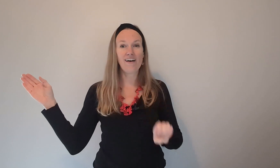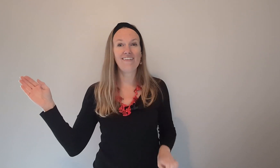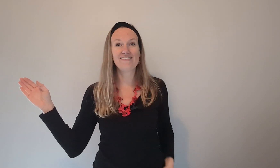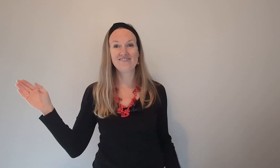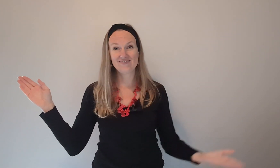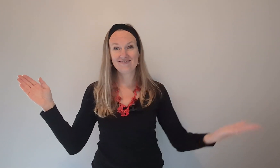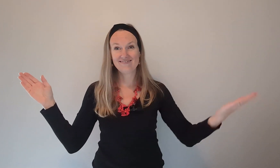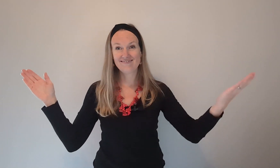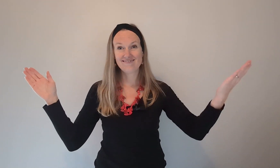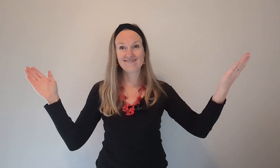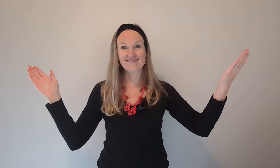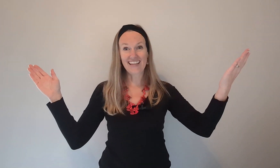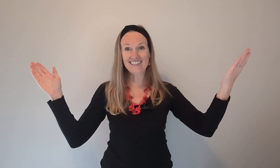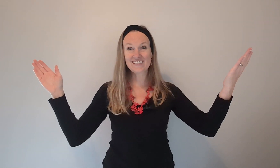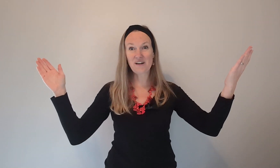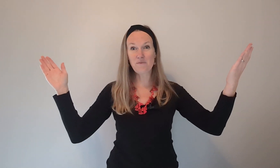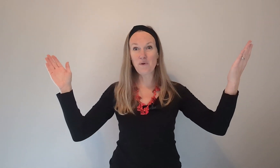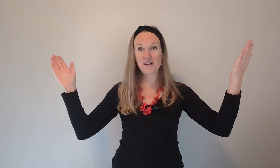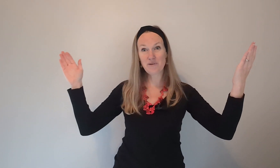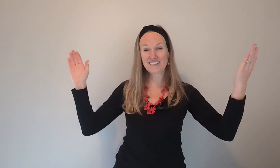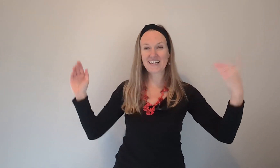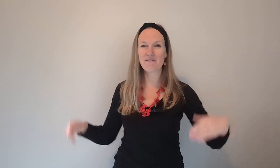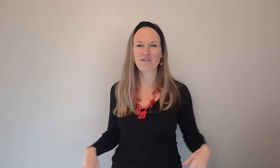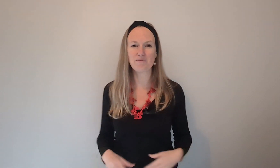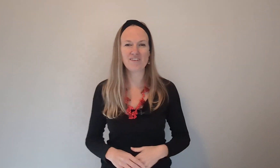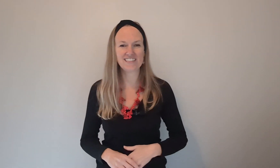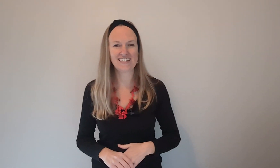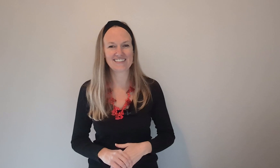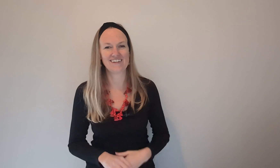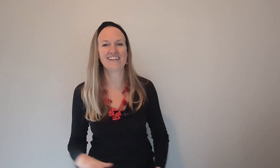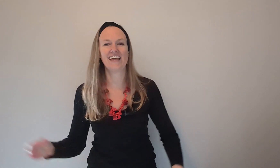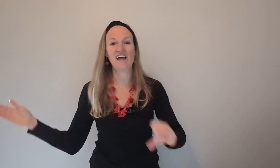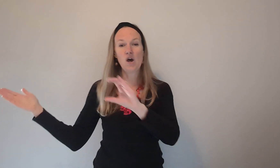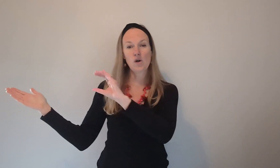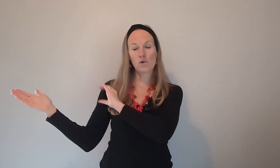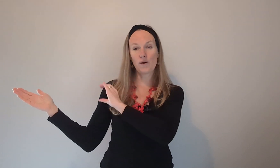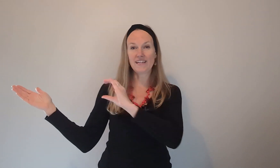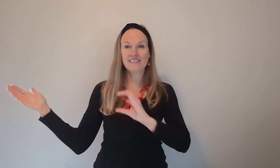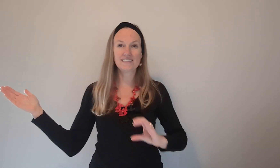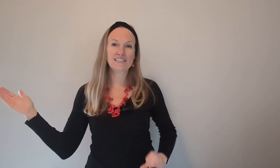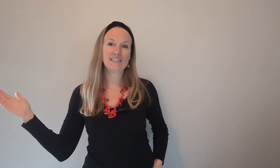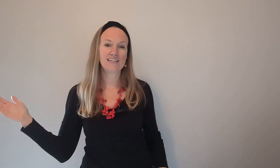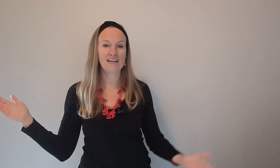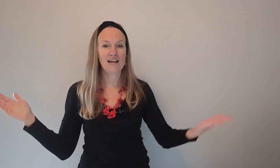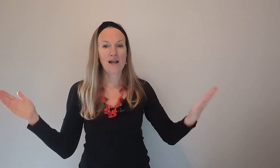Emmanuel. Let's try one more time before we move on to the next one. Okay. Christ